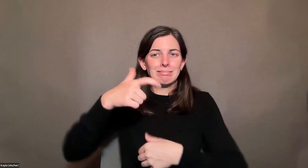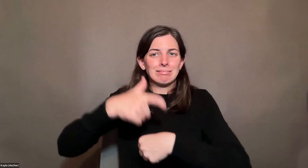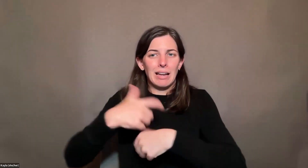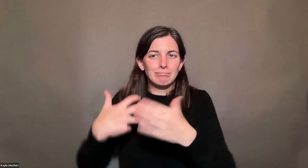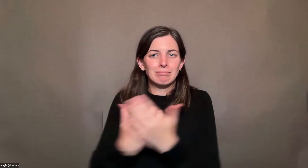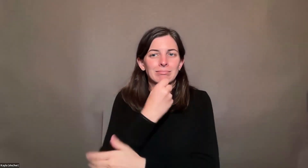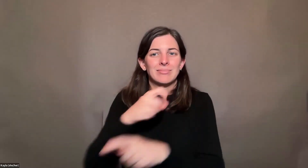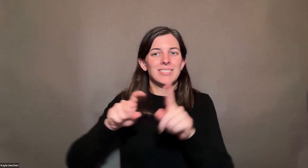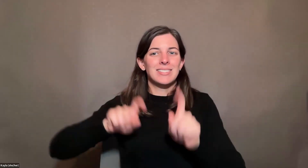So